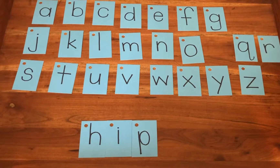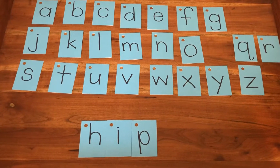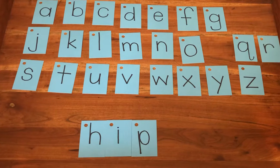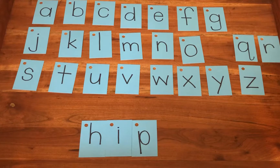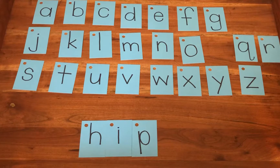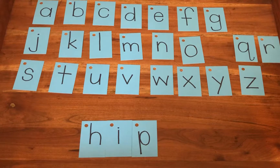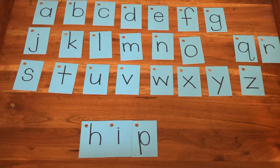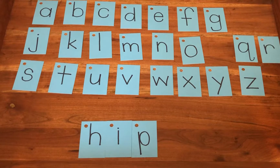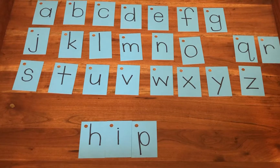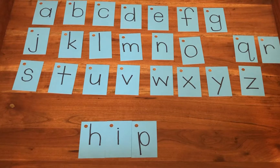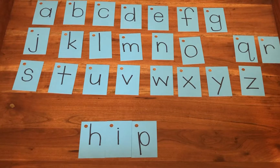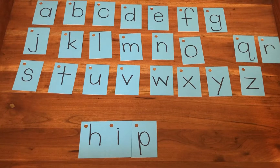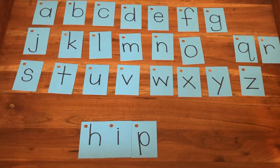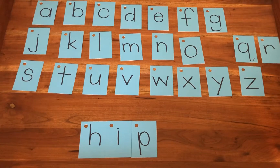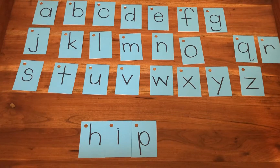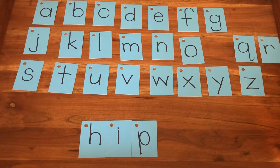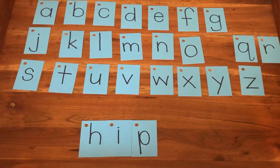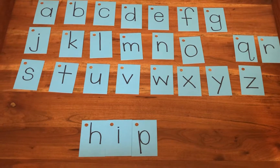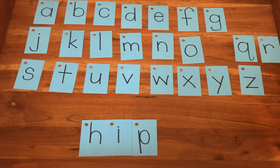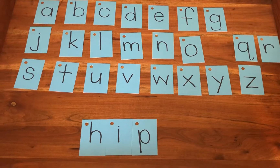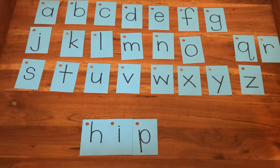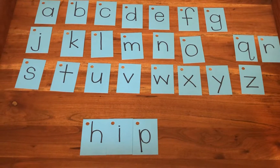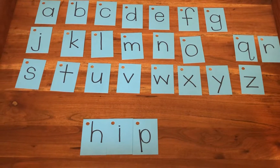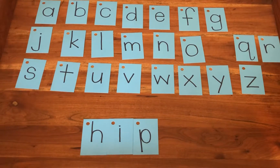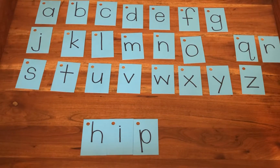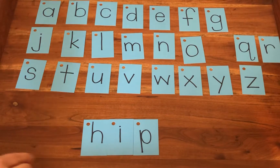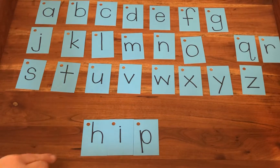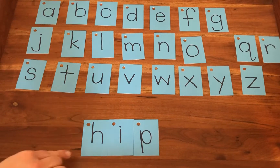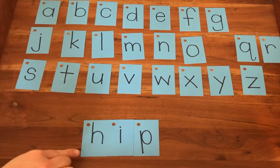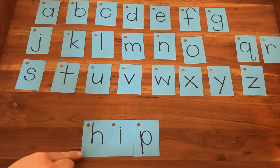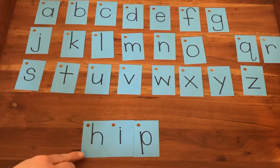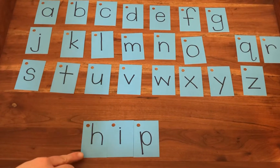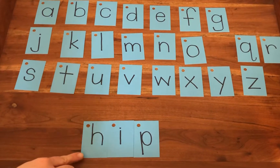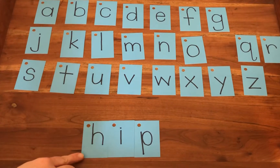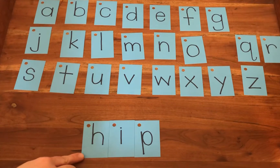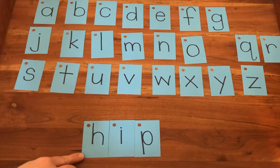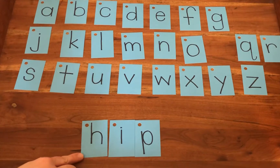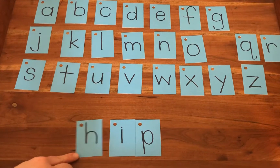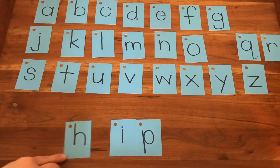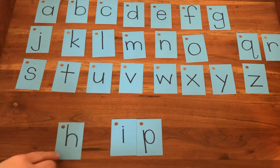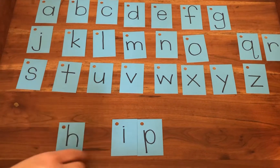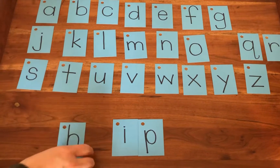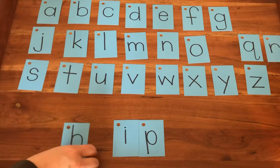We wiggle our hips when we dance. Hip. Now take away the H.